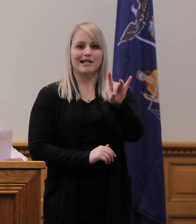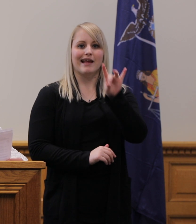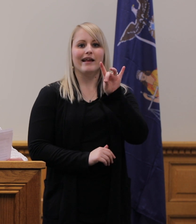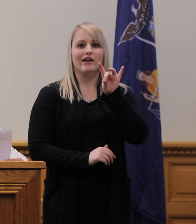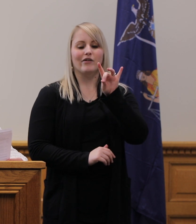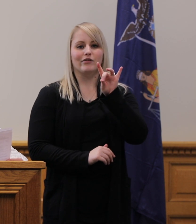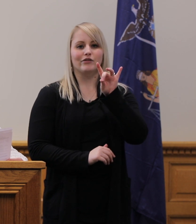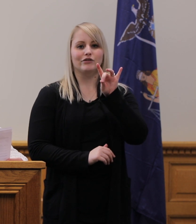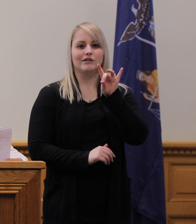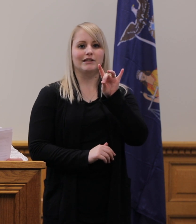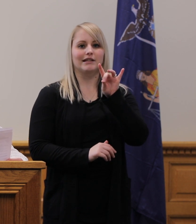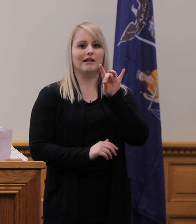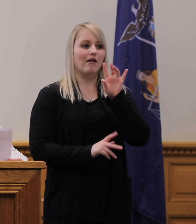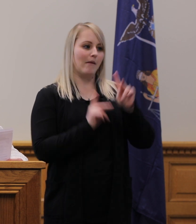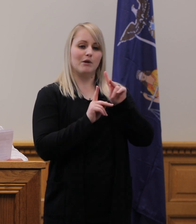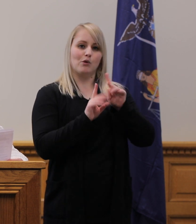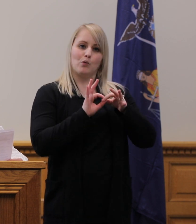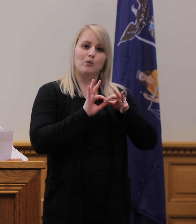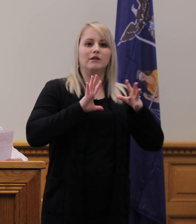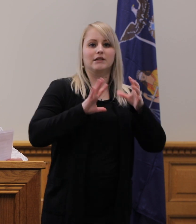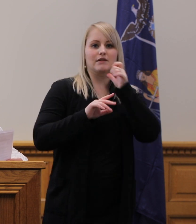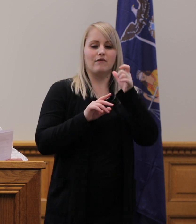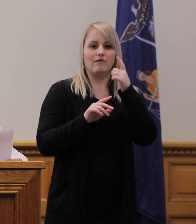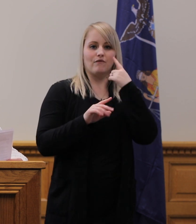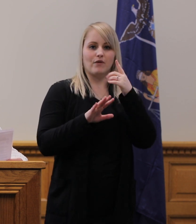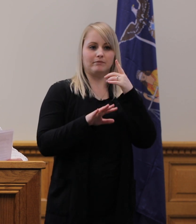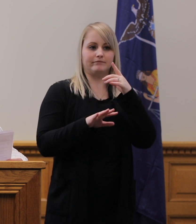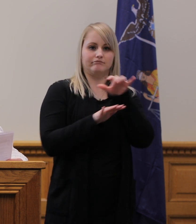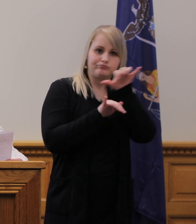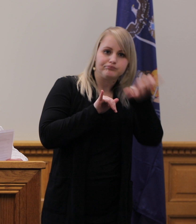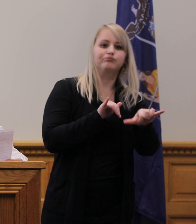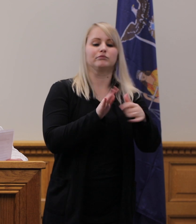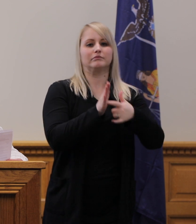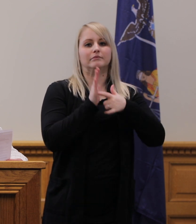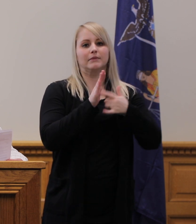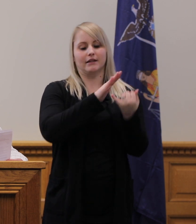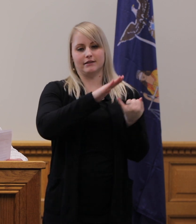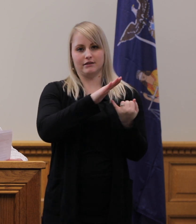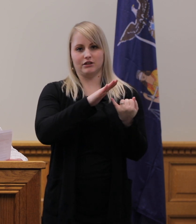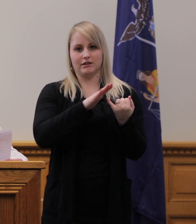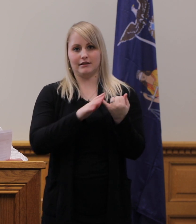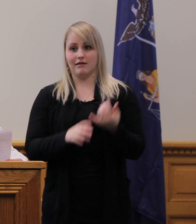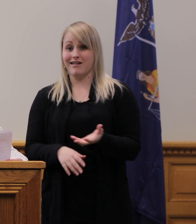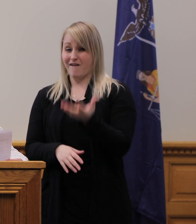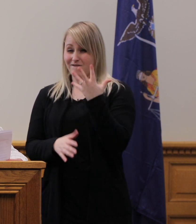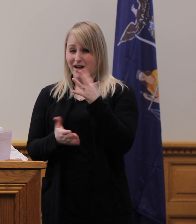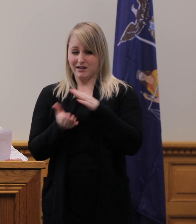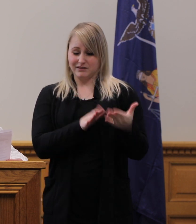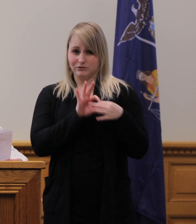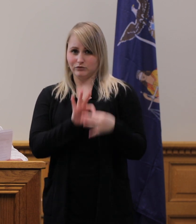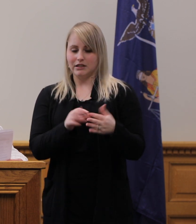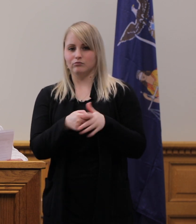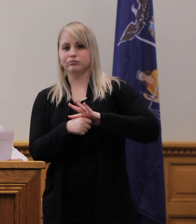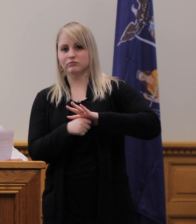1,807 residents that have been released from isolation or quarantine. We have 5 deaths related to